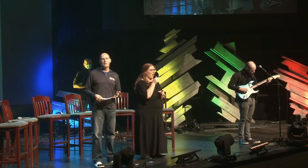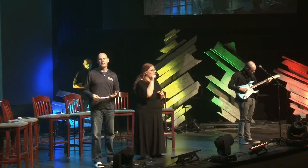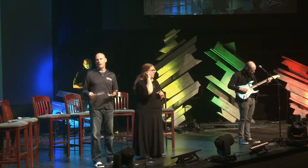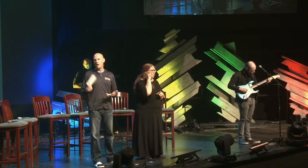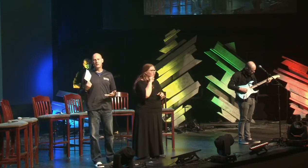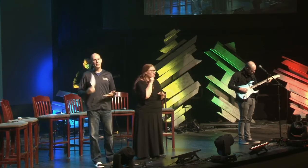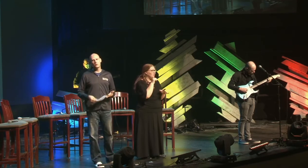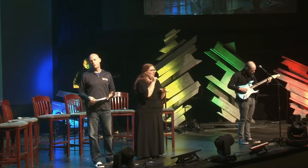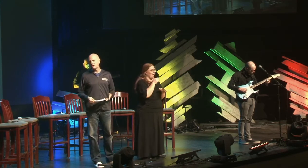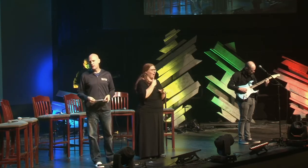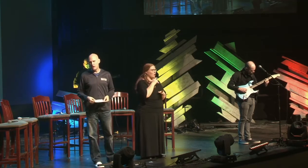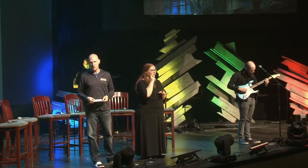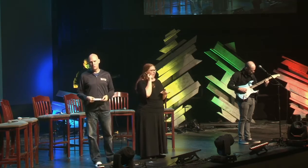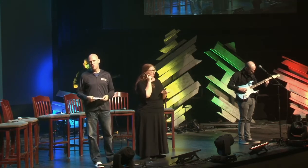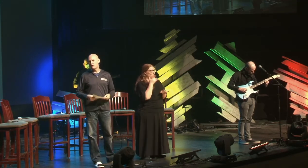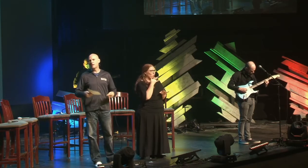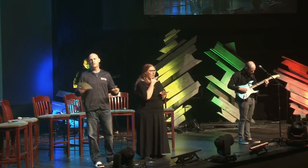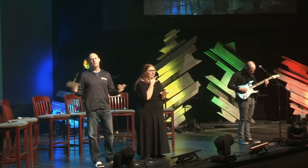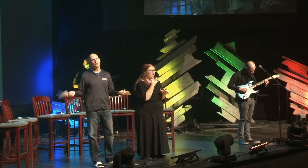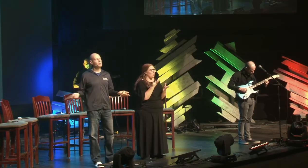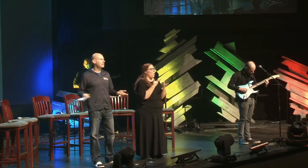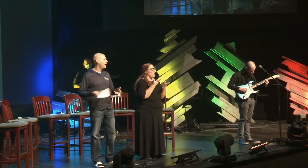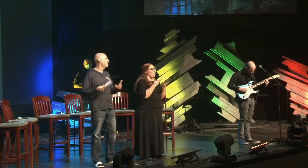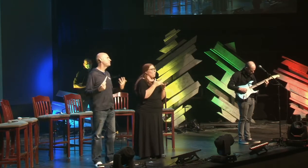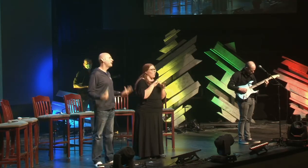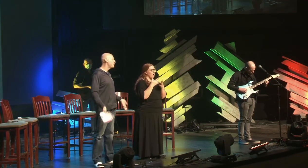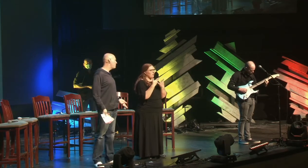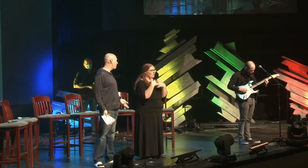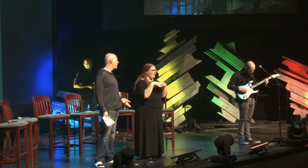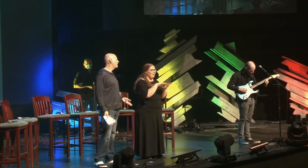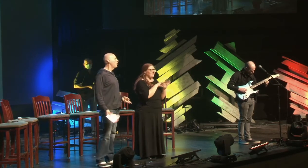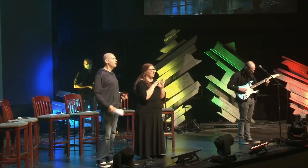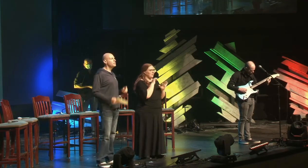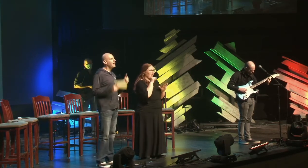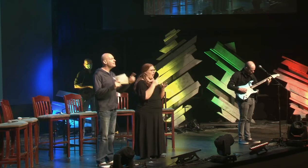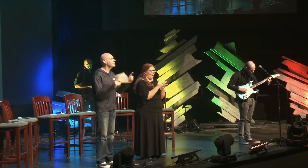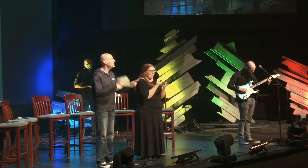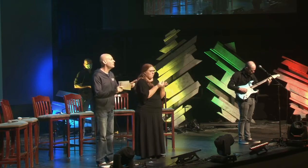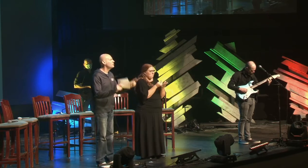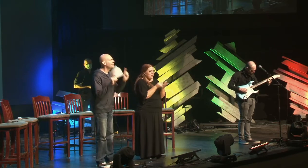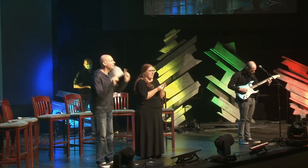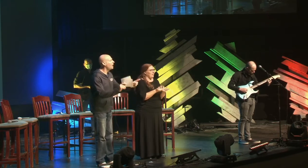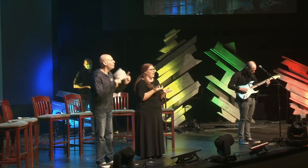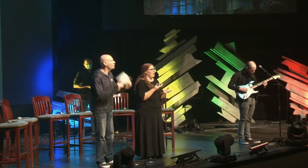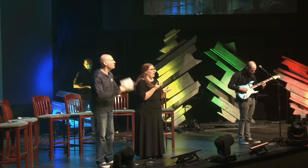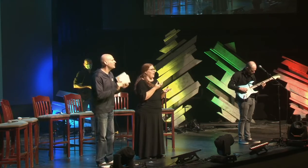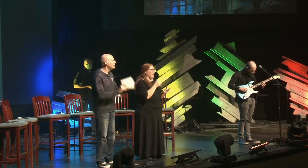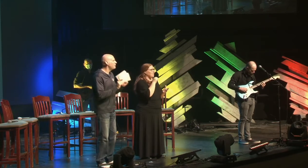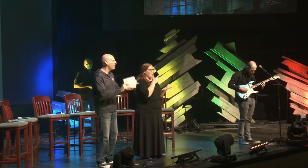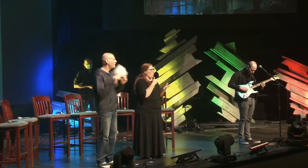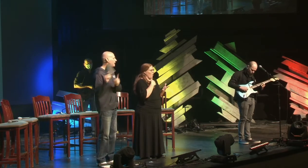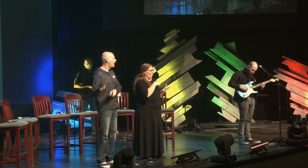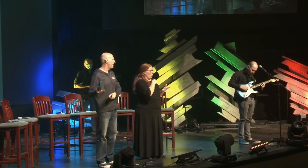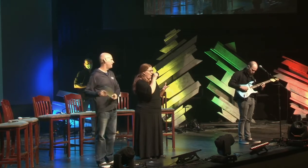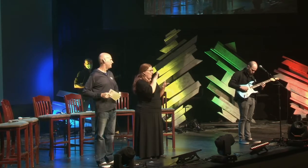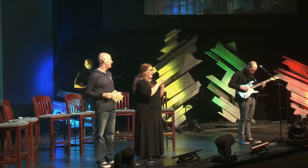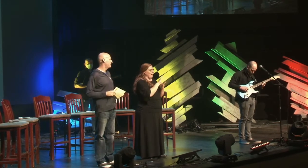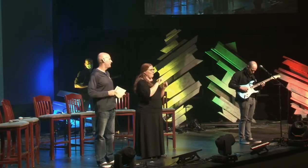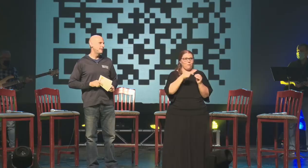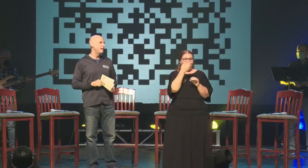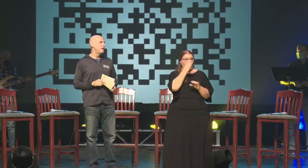gender. It's not our sexual orientation. What unites us in this room is not how much money we make. What unites us in this room is not what we believe about